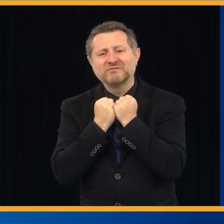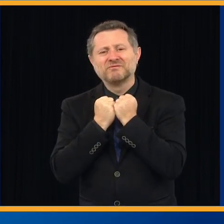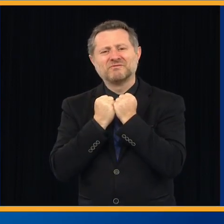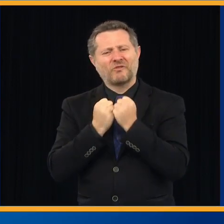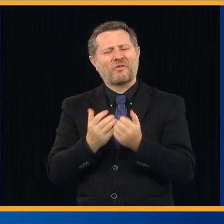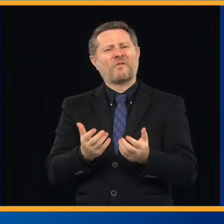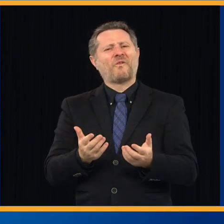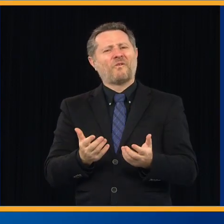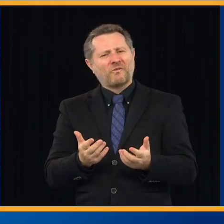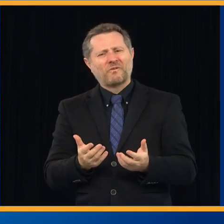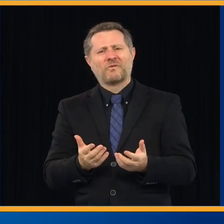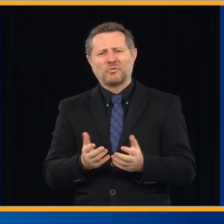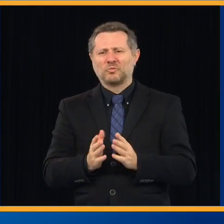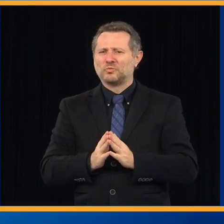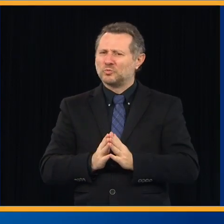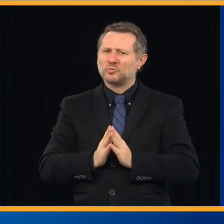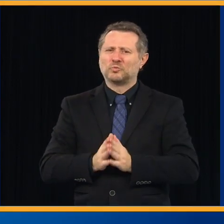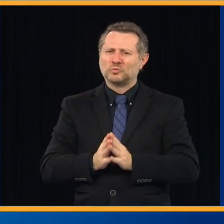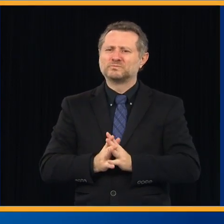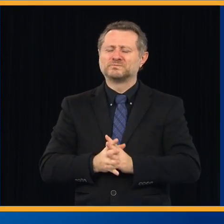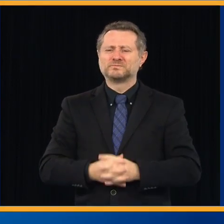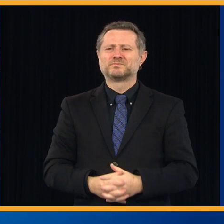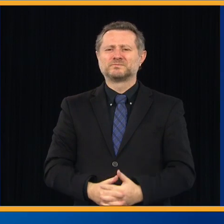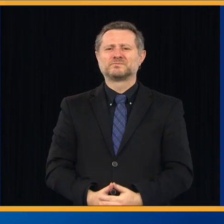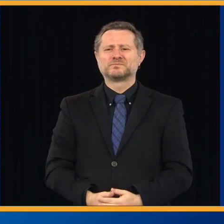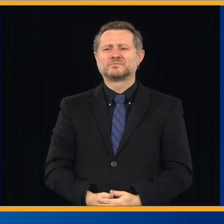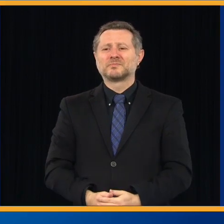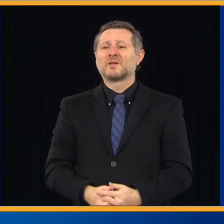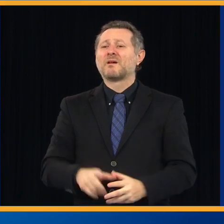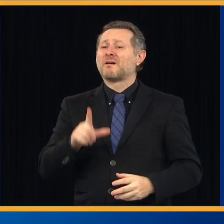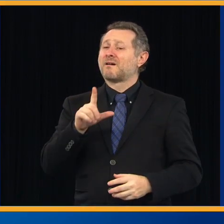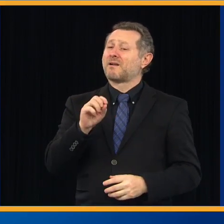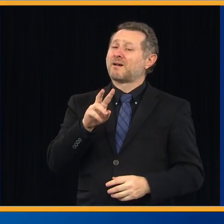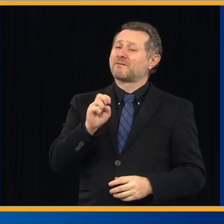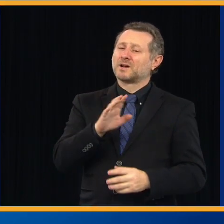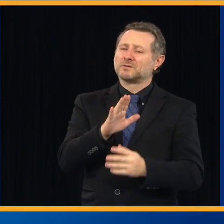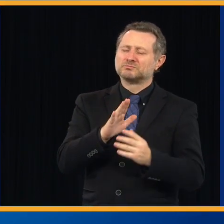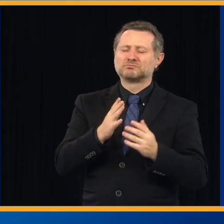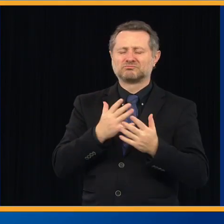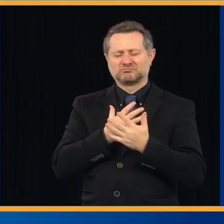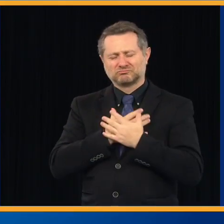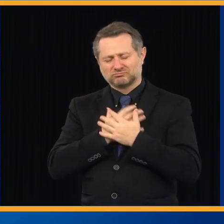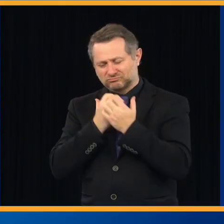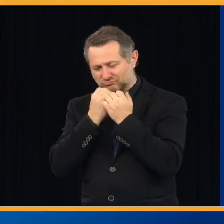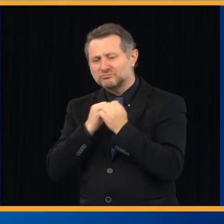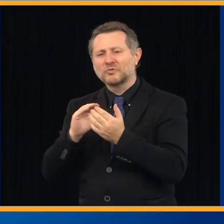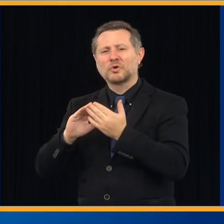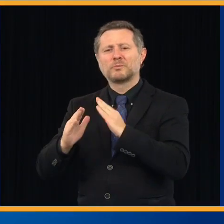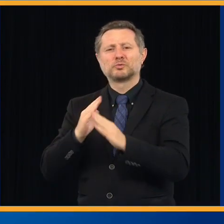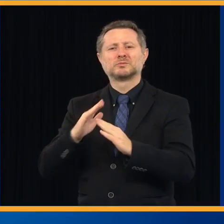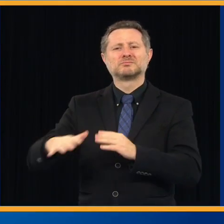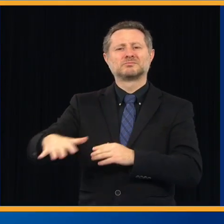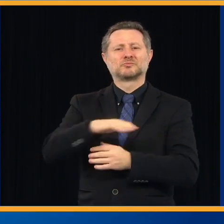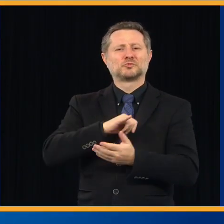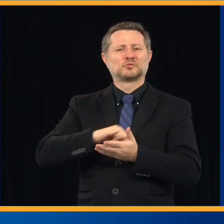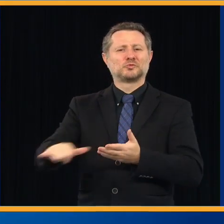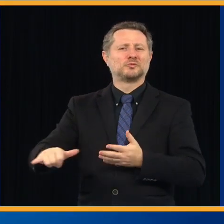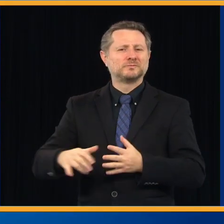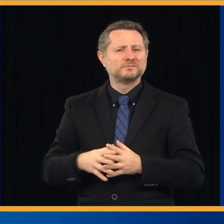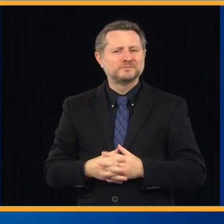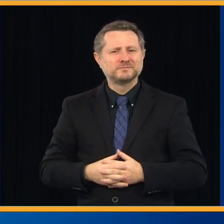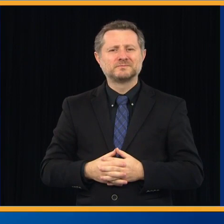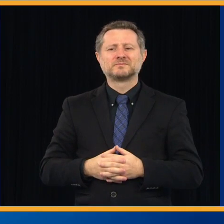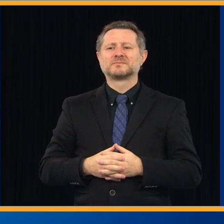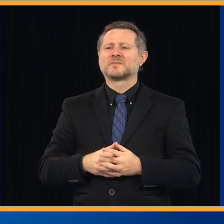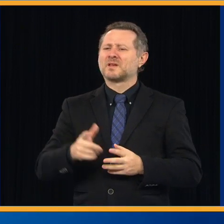are, and love for their brothers and sisters in the community. And they